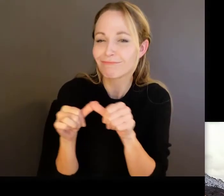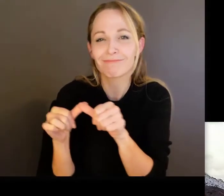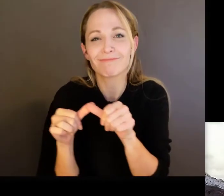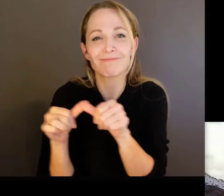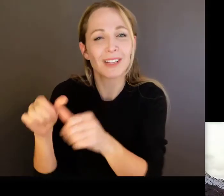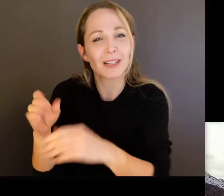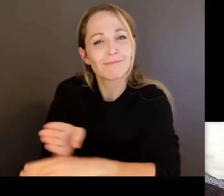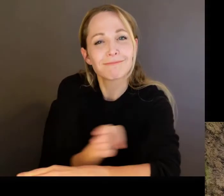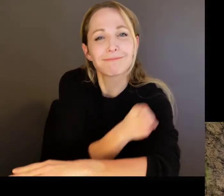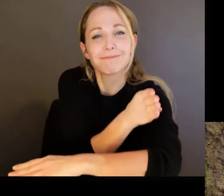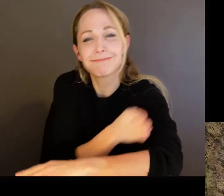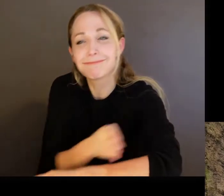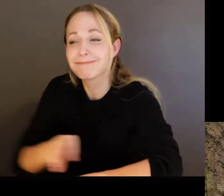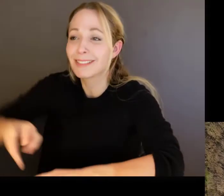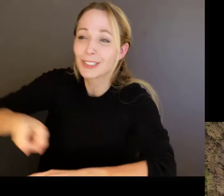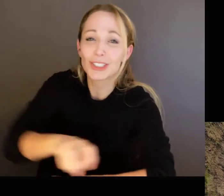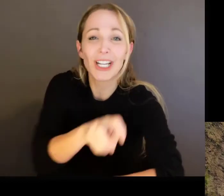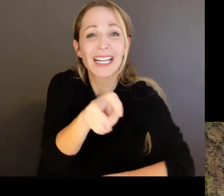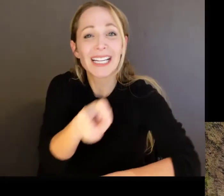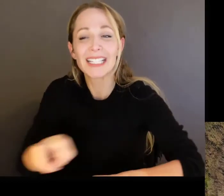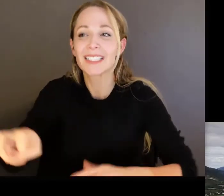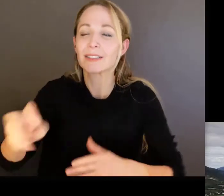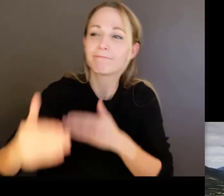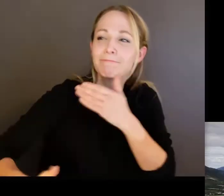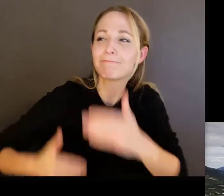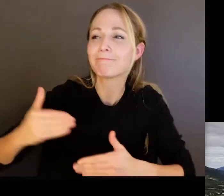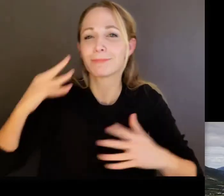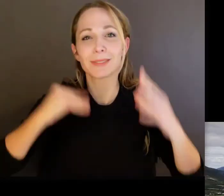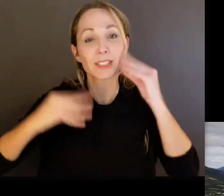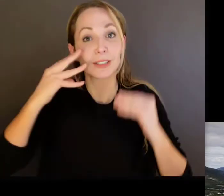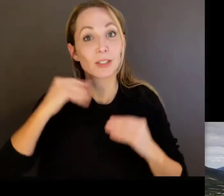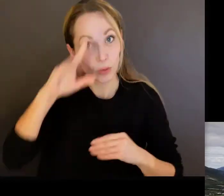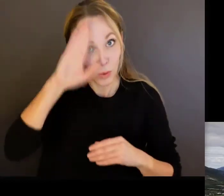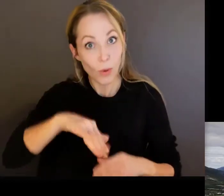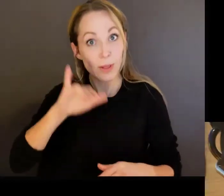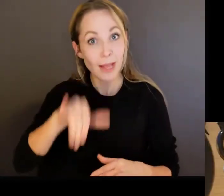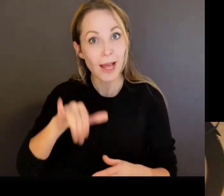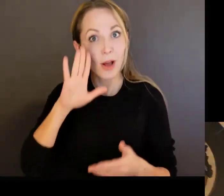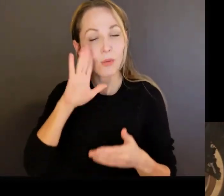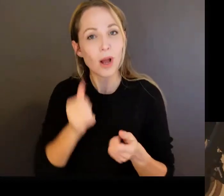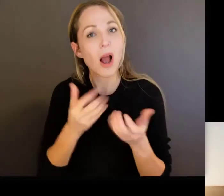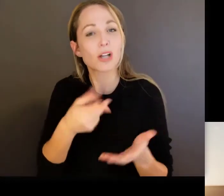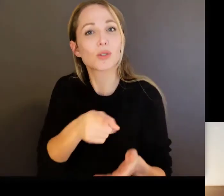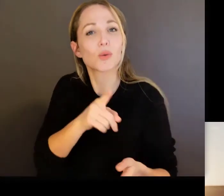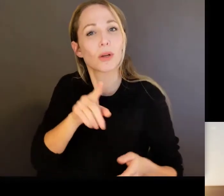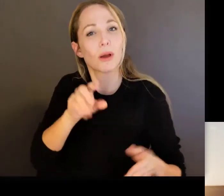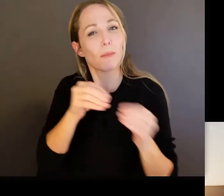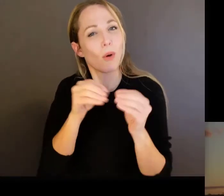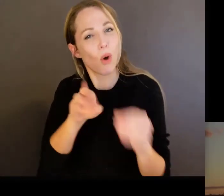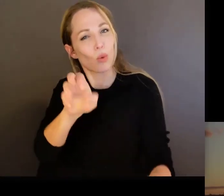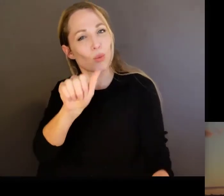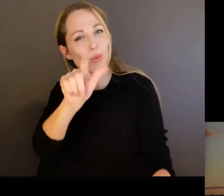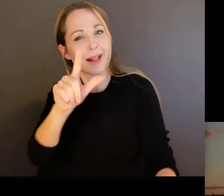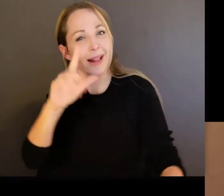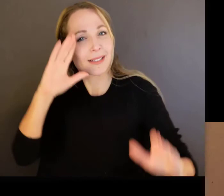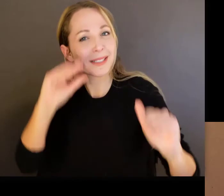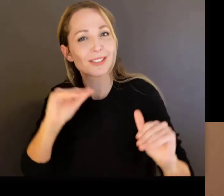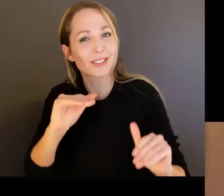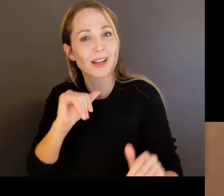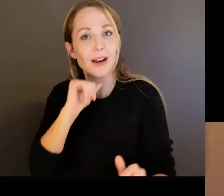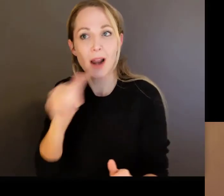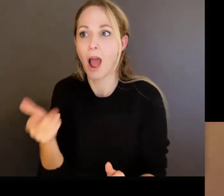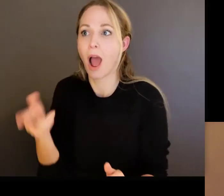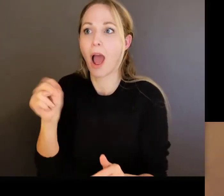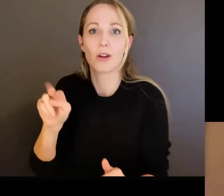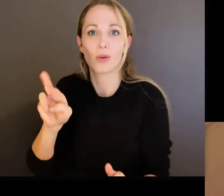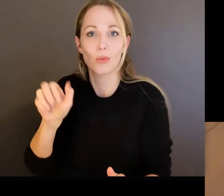a lifelong journey. And knowing that, we can have realistic rather than unrealistic expectations about what